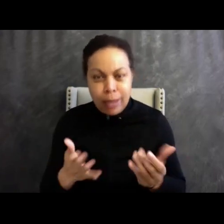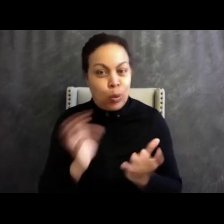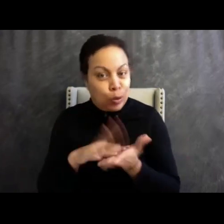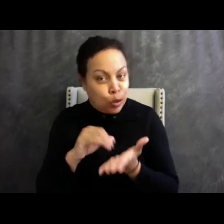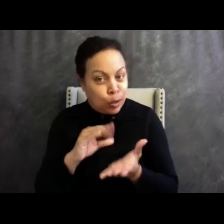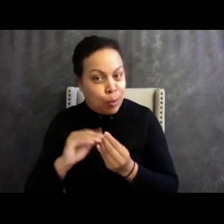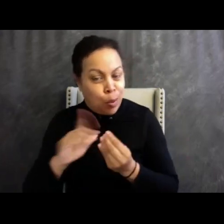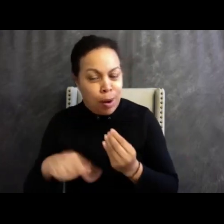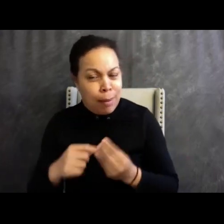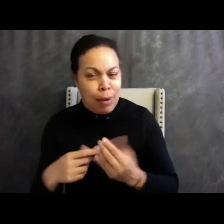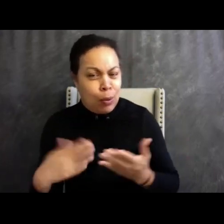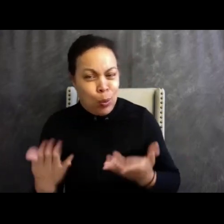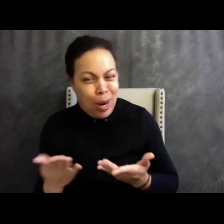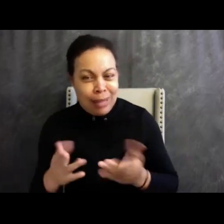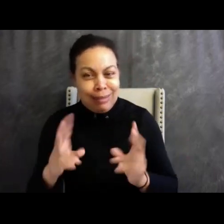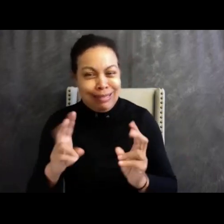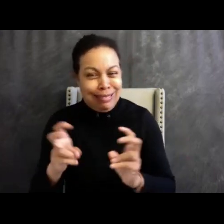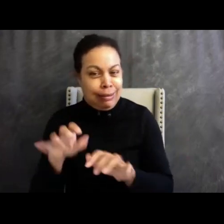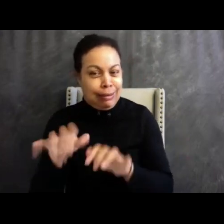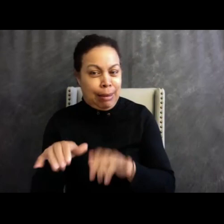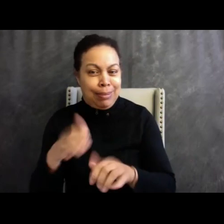If you can add that to the chat now.